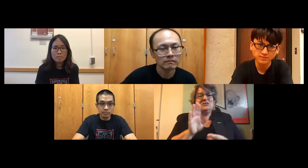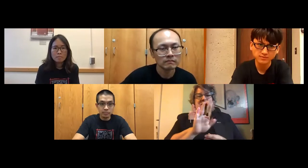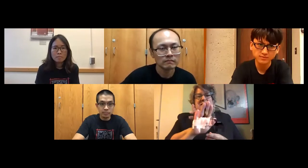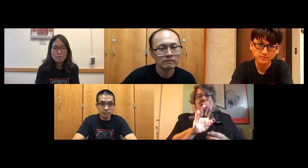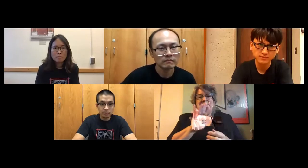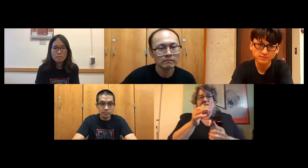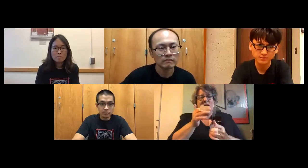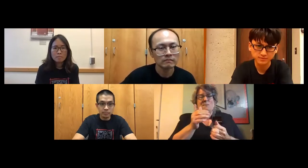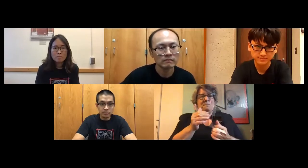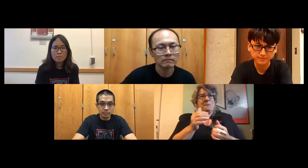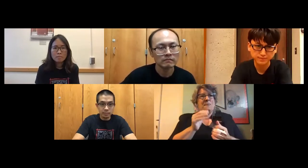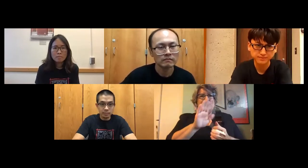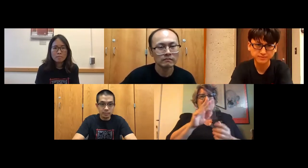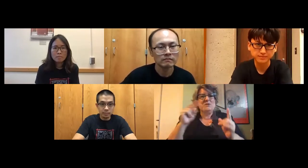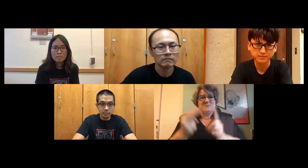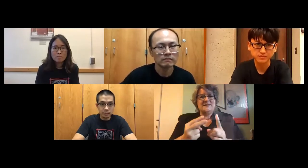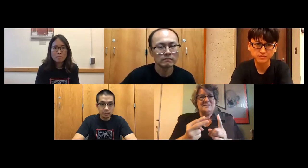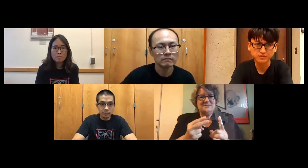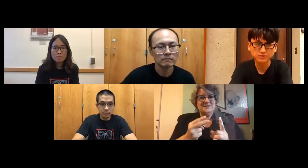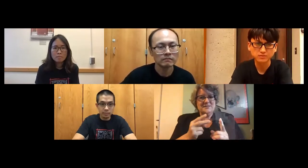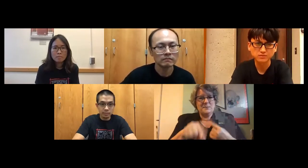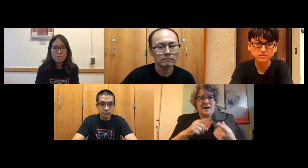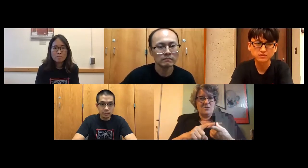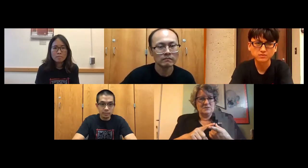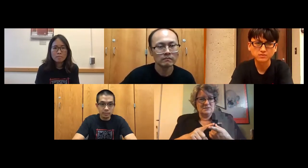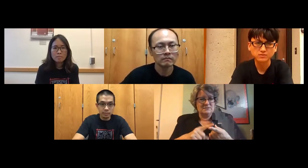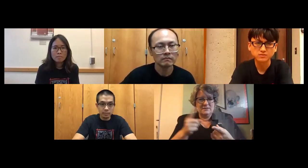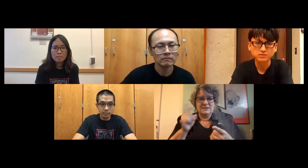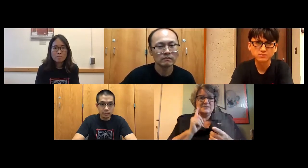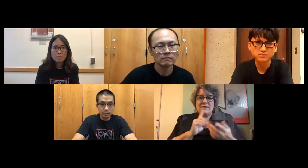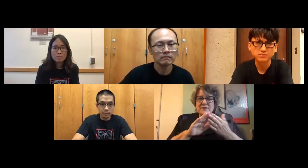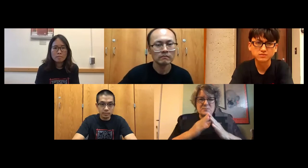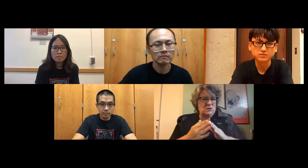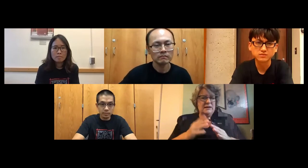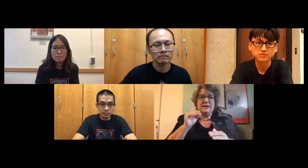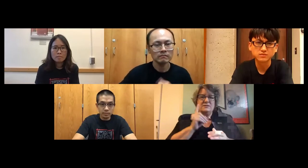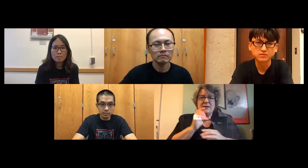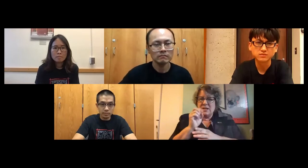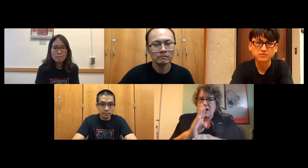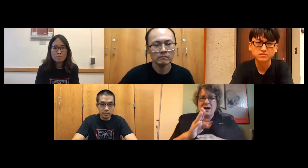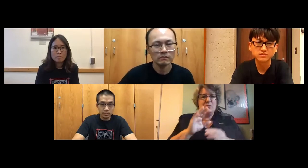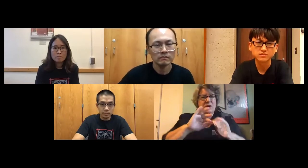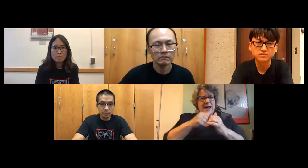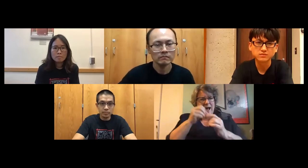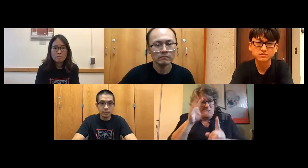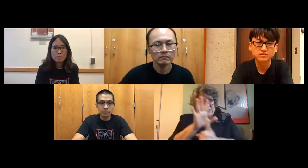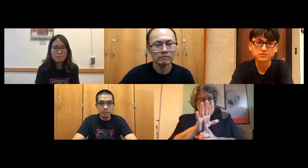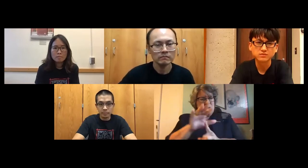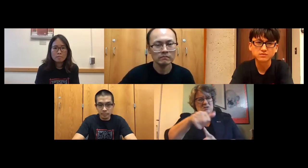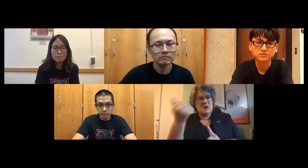interested your perspective about deaf community or deaf club, or how exposed to other